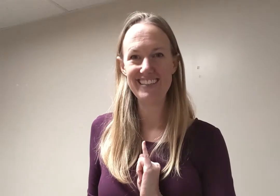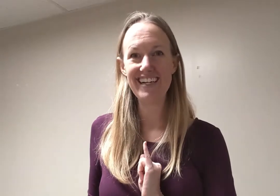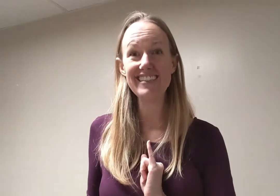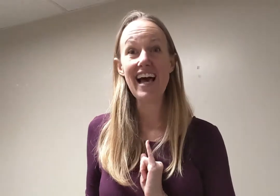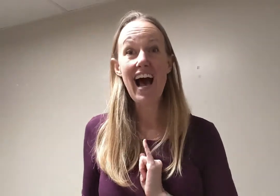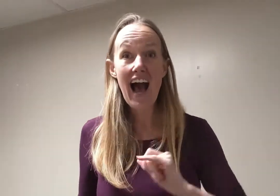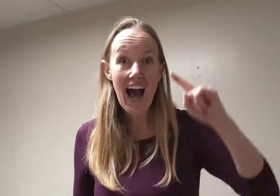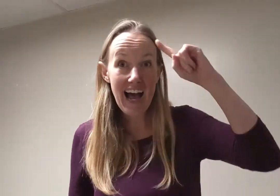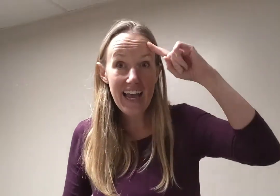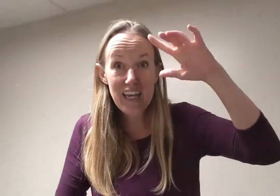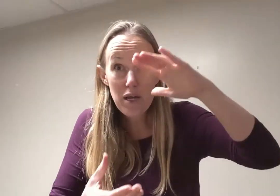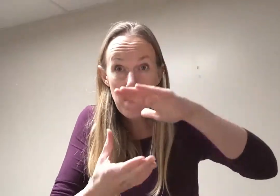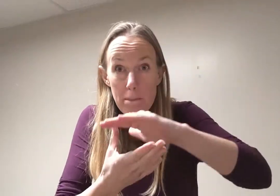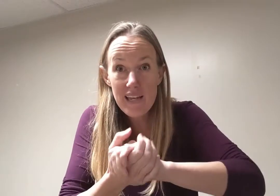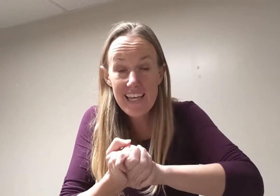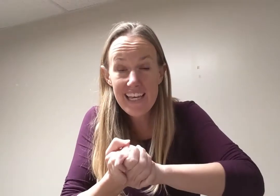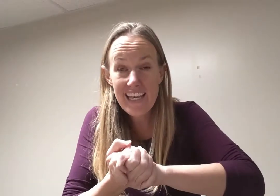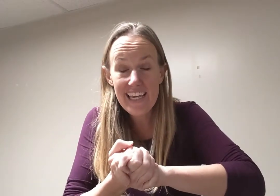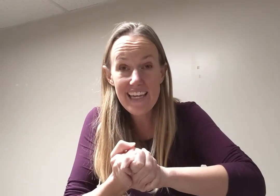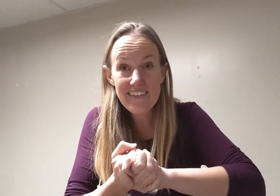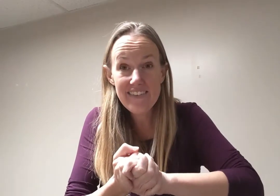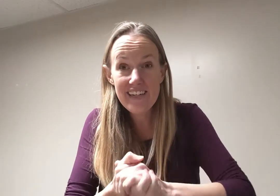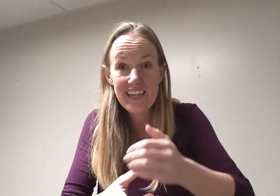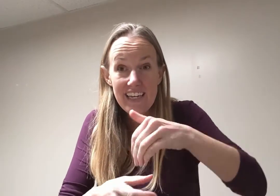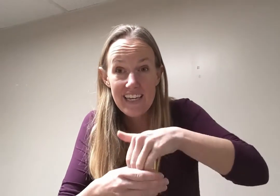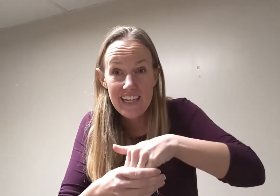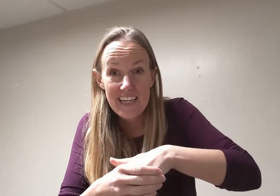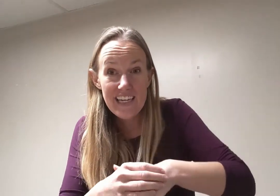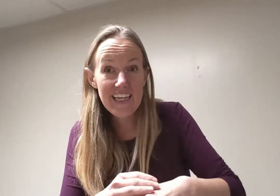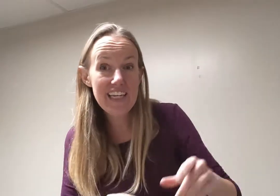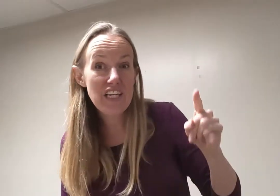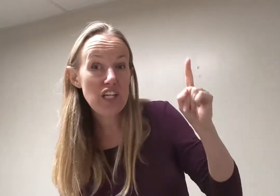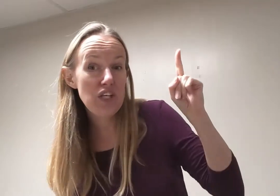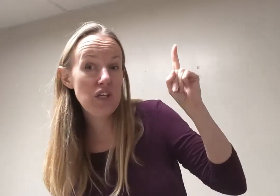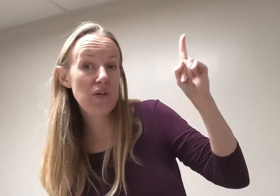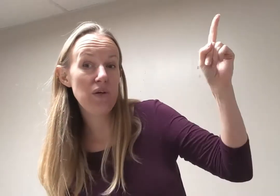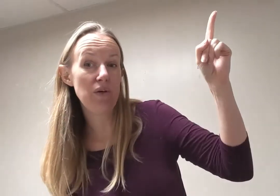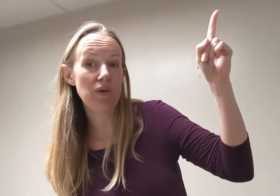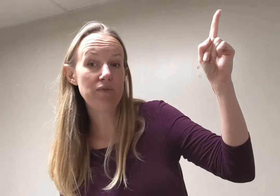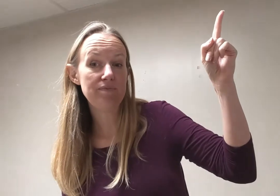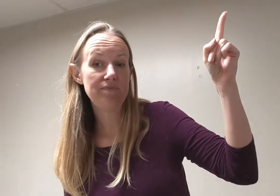apologize. I believe in you.